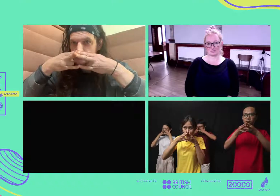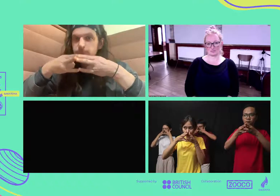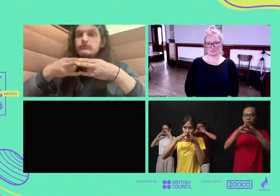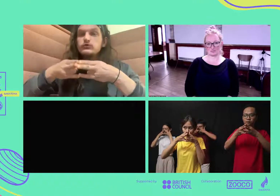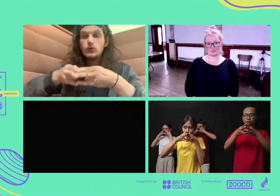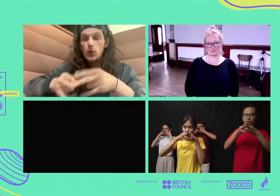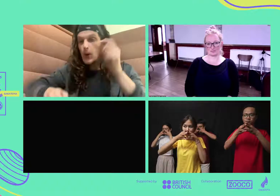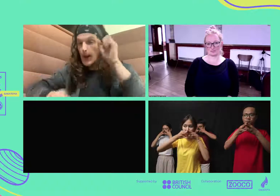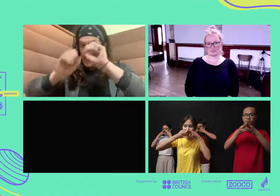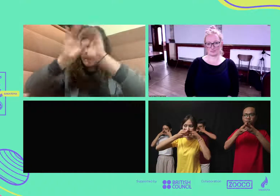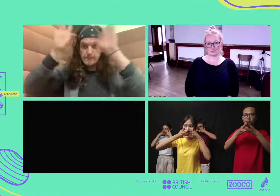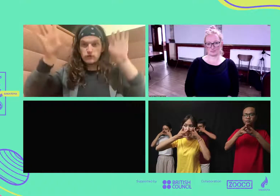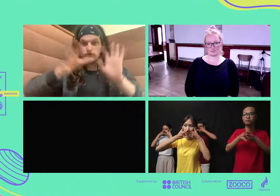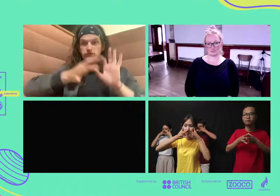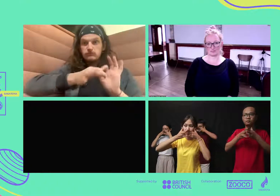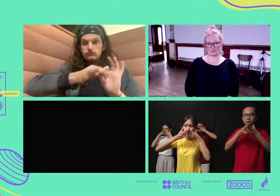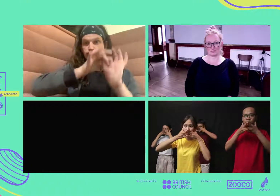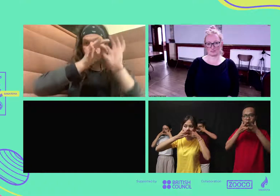Next we have this.